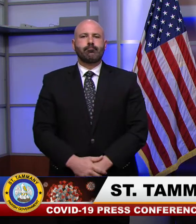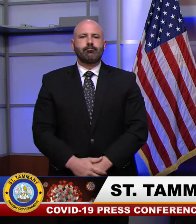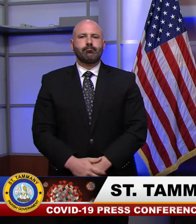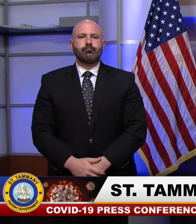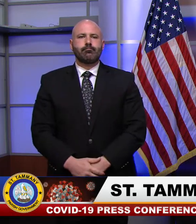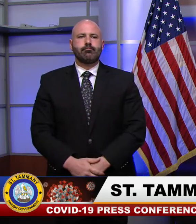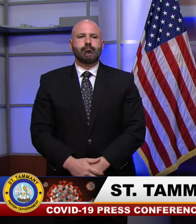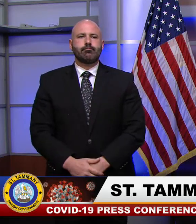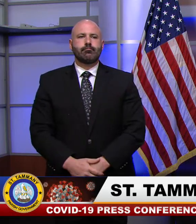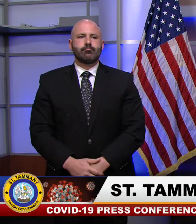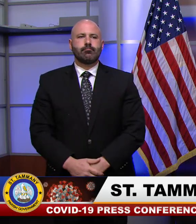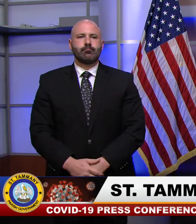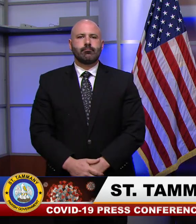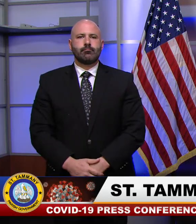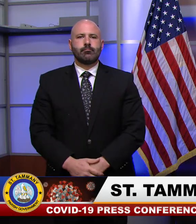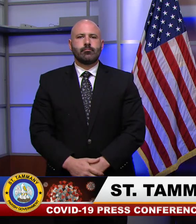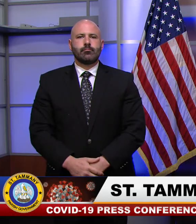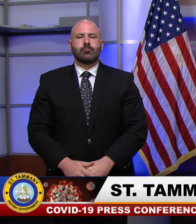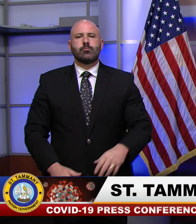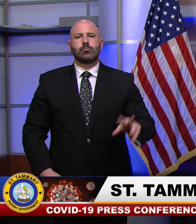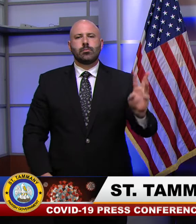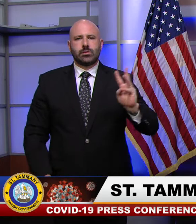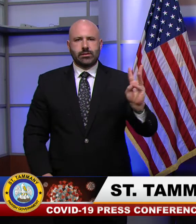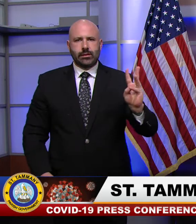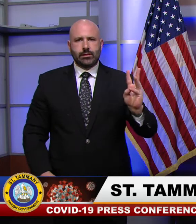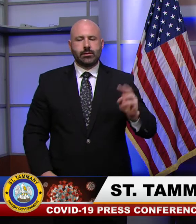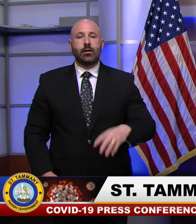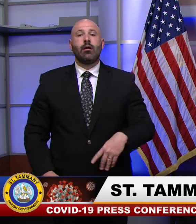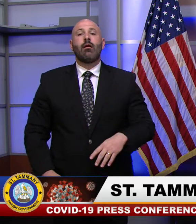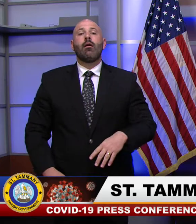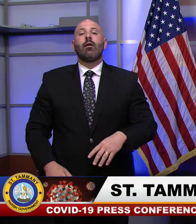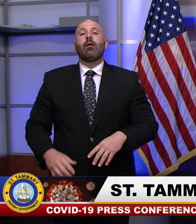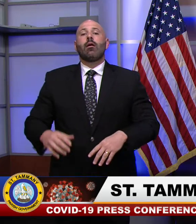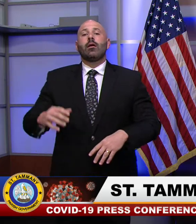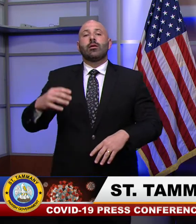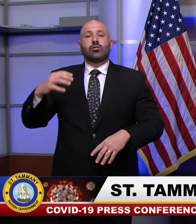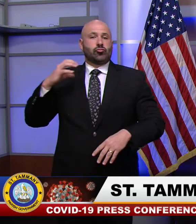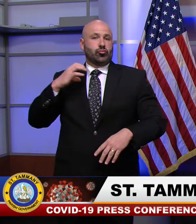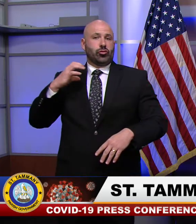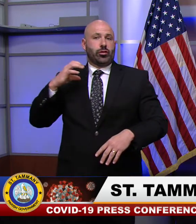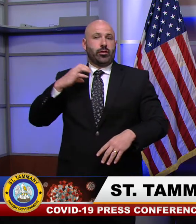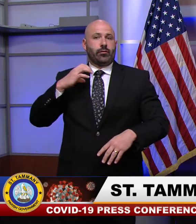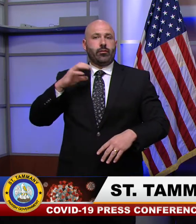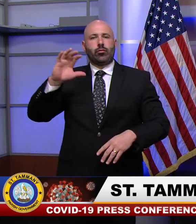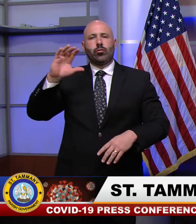I have a statement from Chief Chris Kaufman, St. Tammany Fire